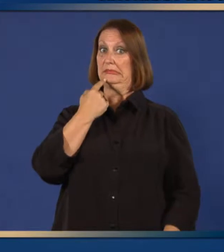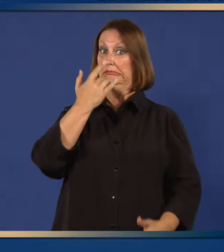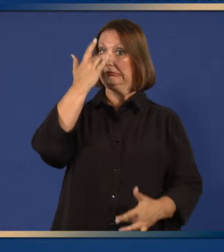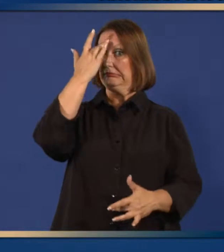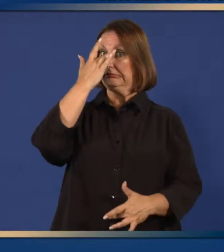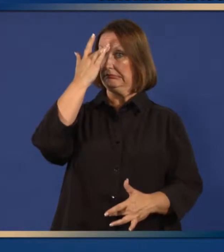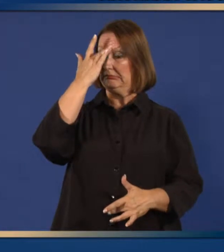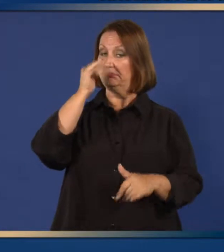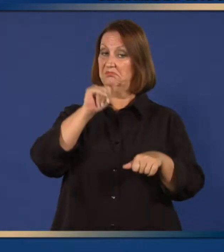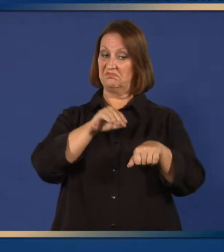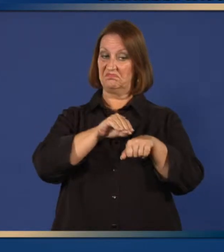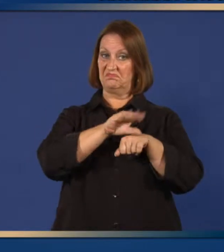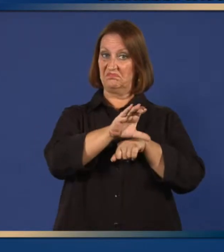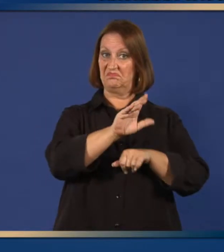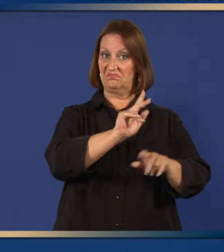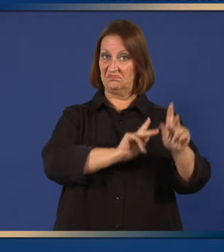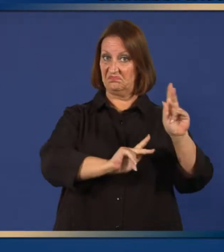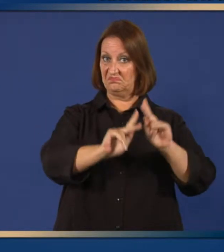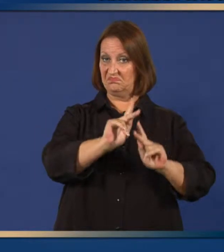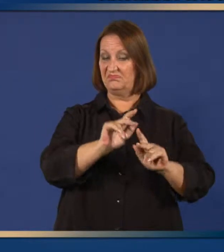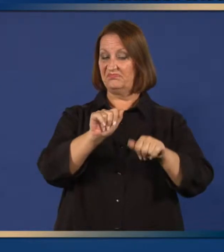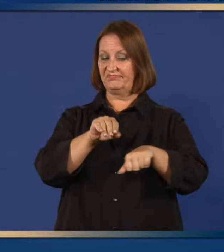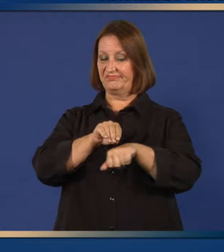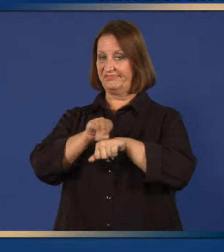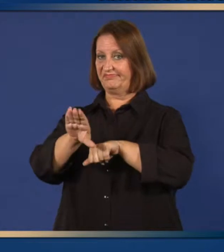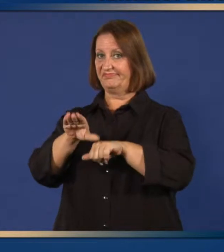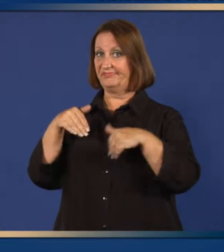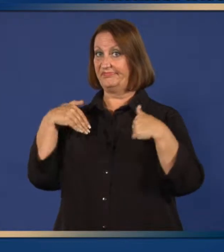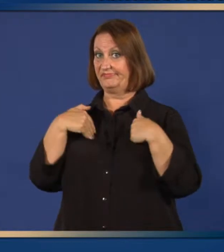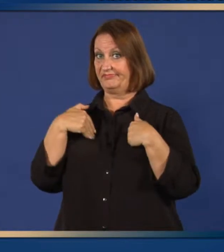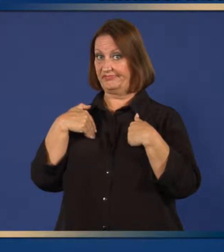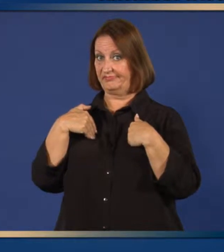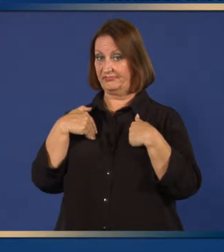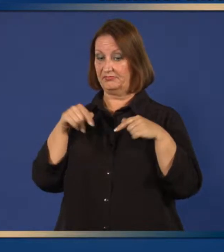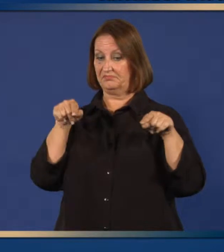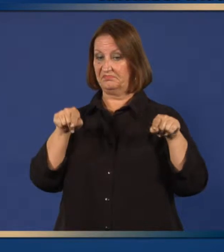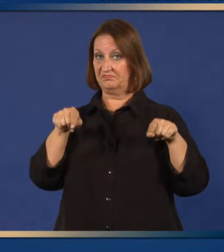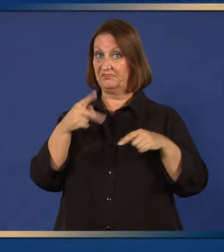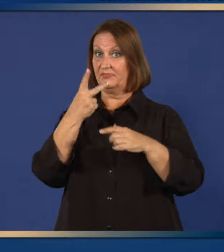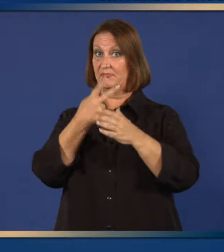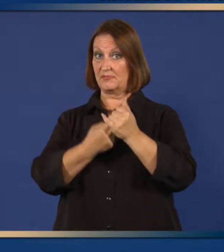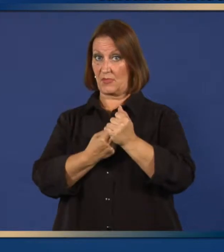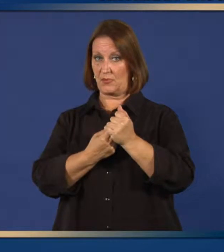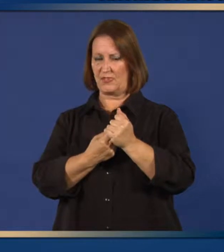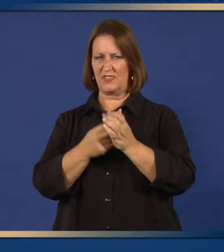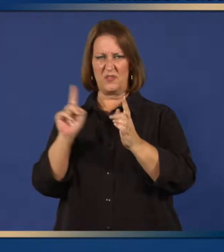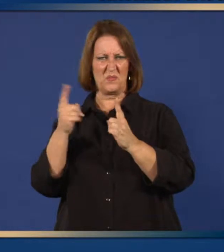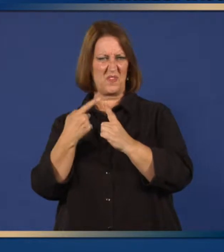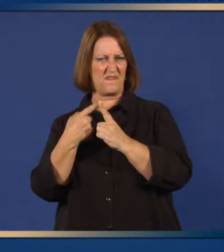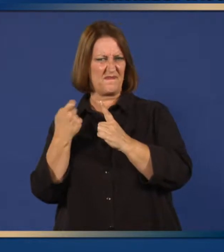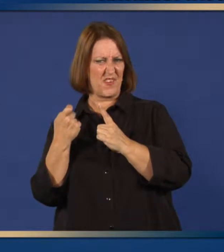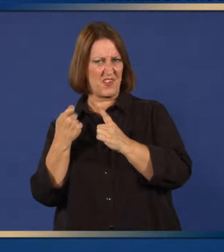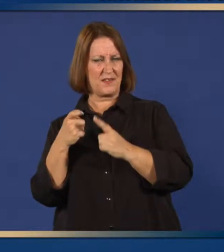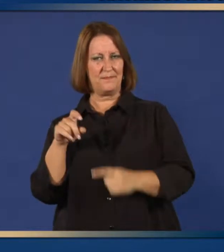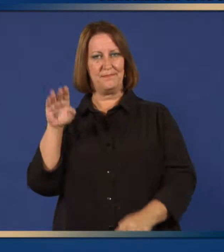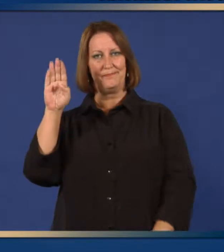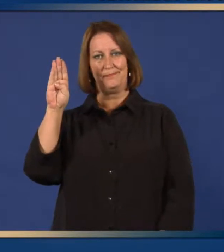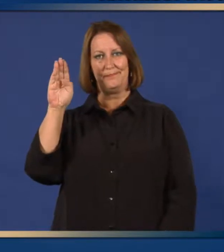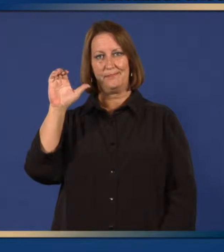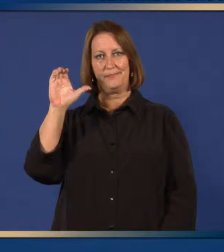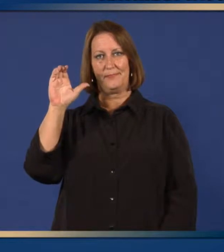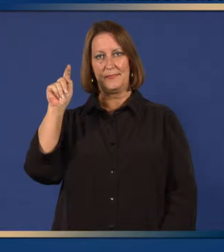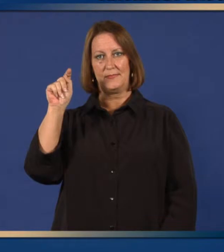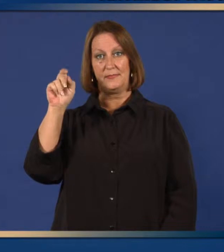Anthrax is a serious disease that can affect both animals and humans. It is caused